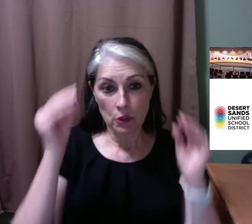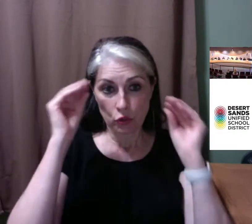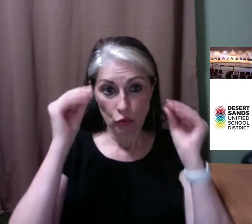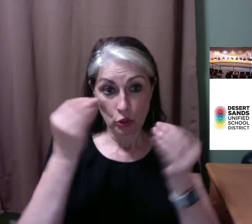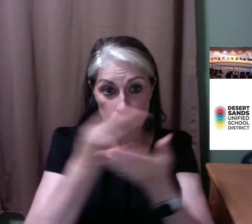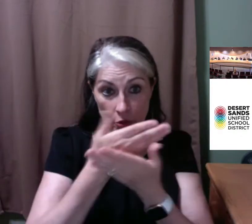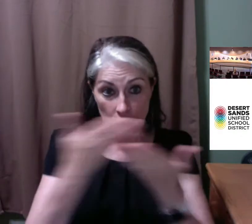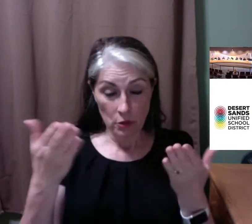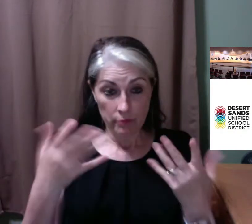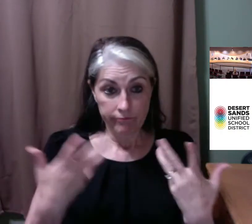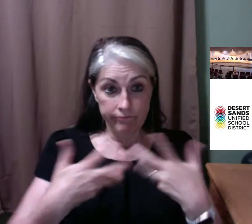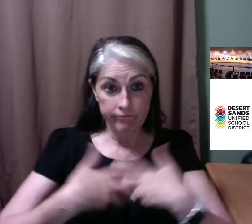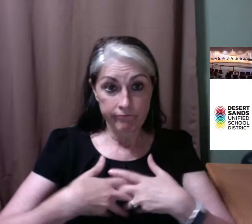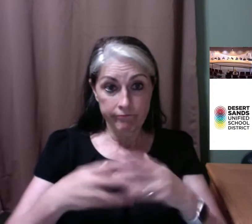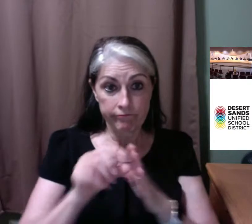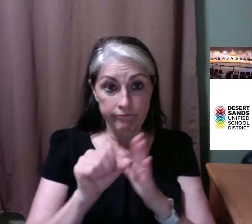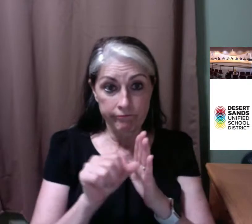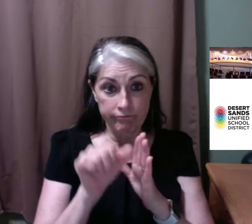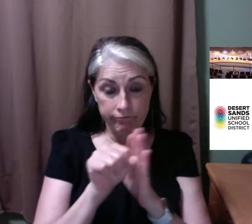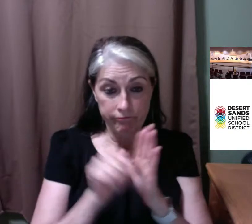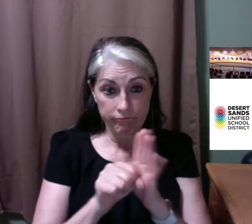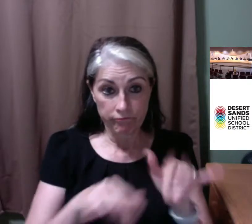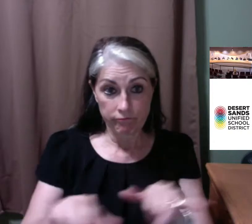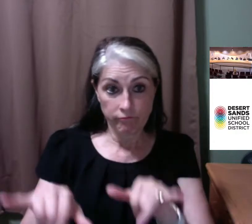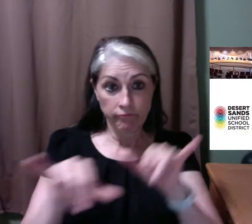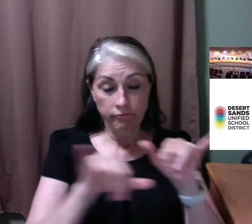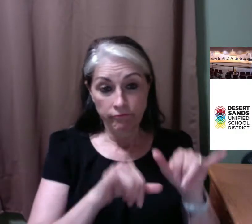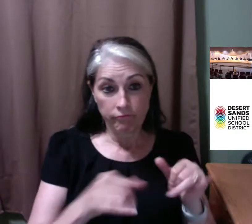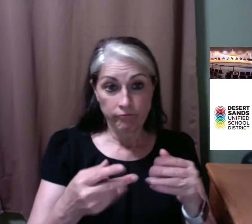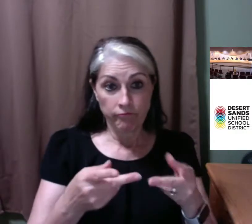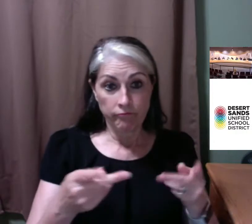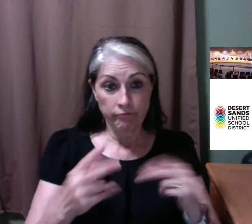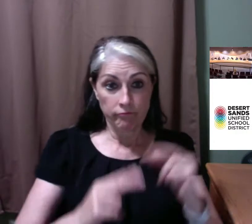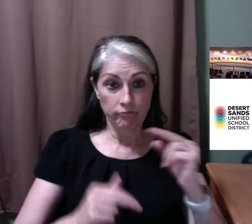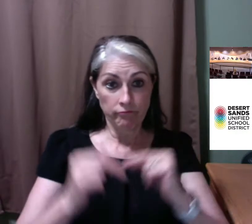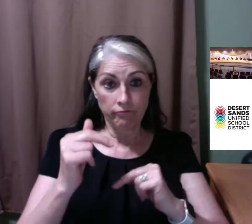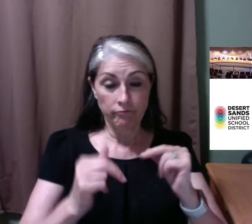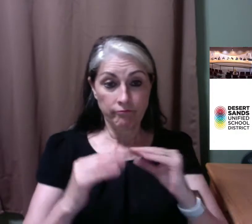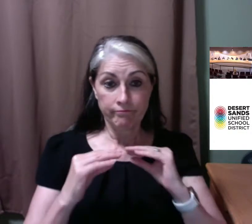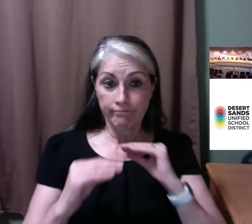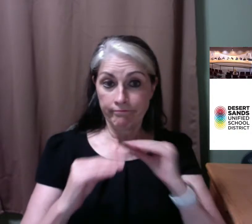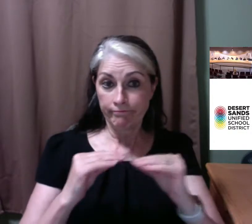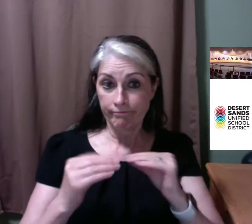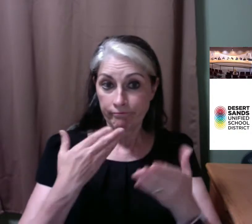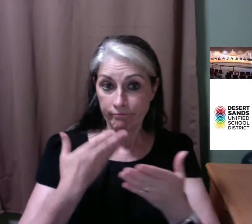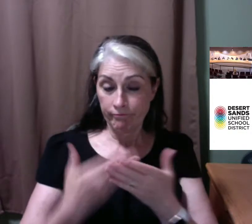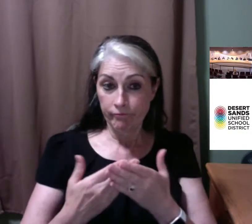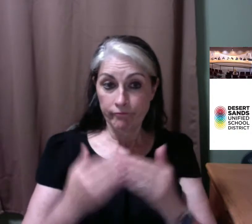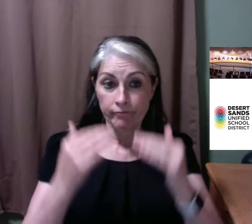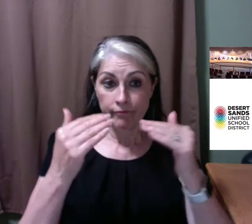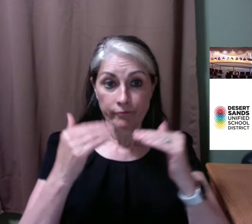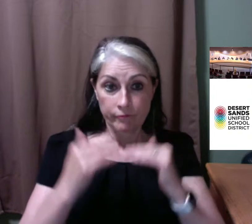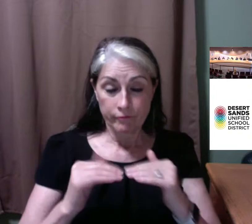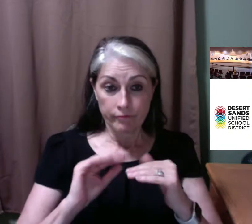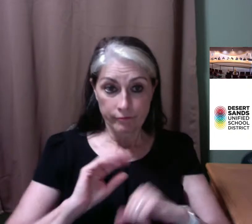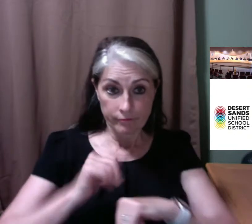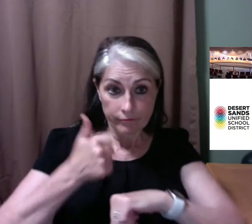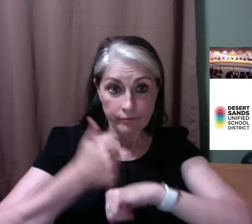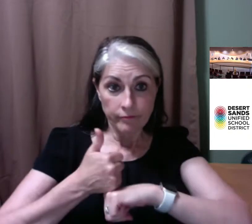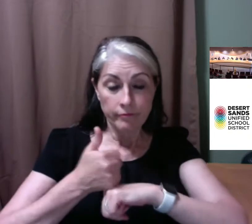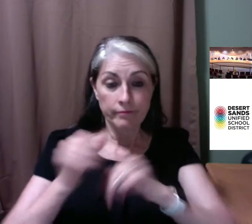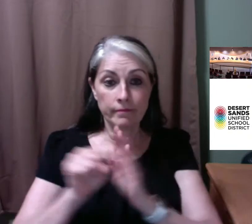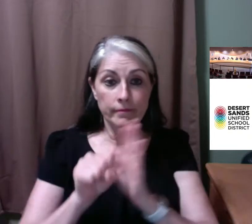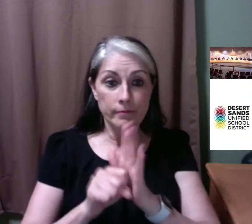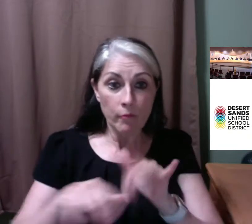state standards, and facilities that are maintained and are in good repair. The next is implementation of state standards.